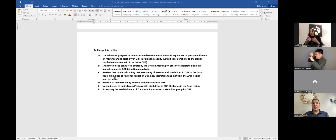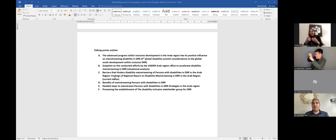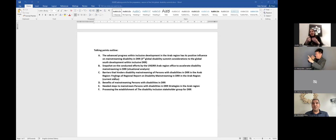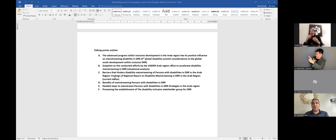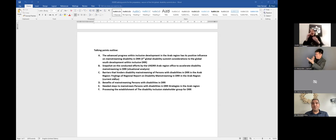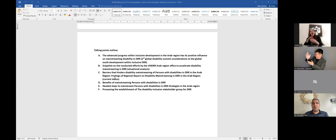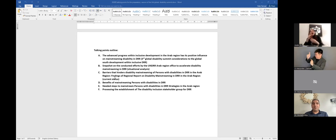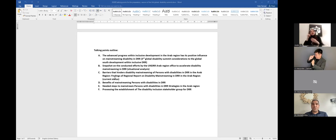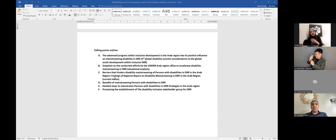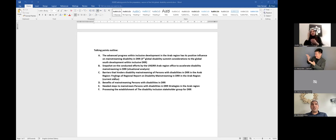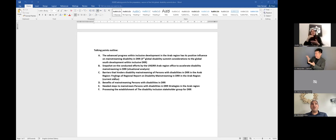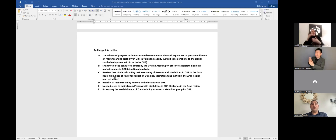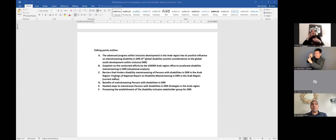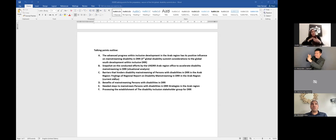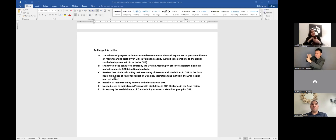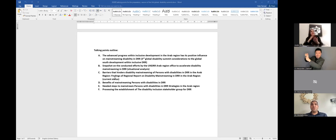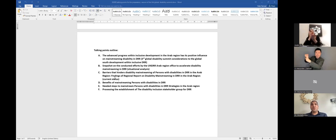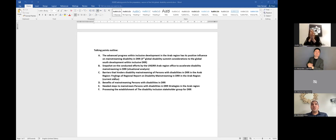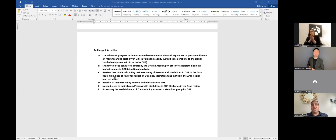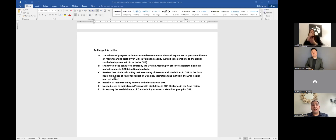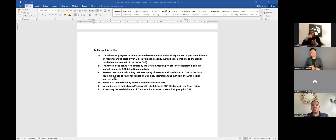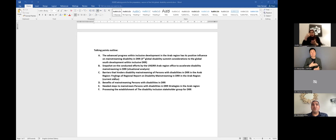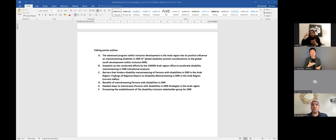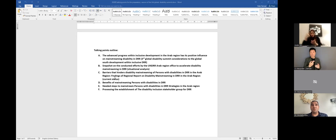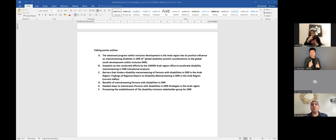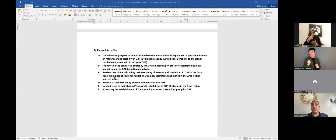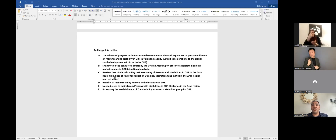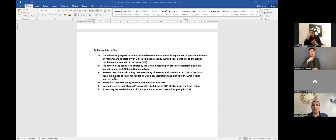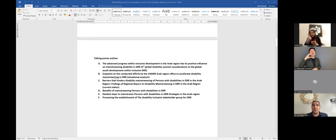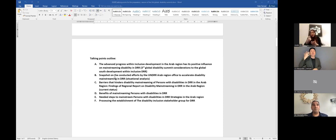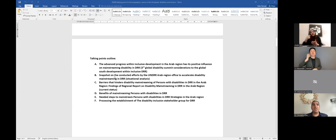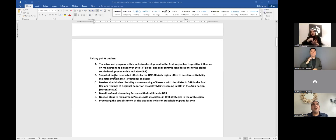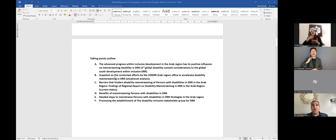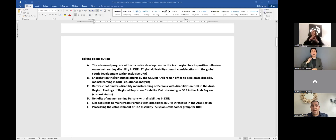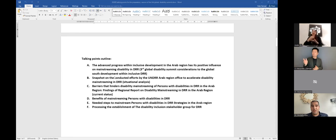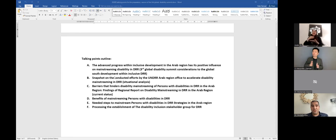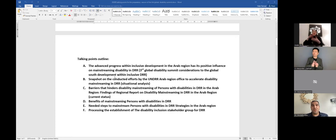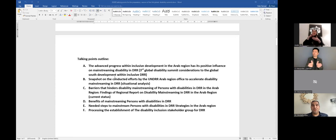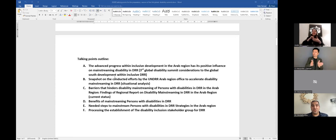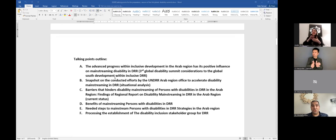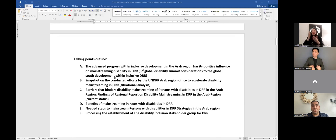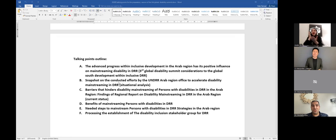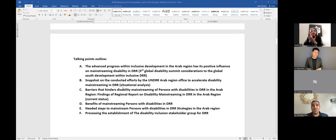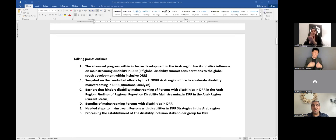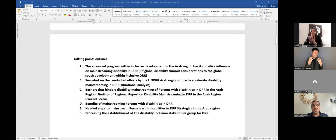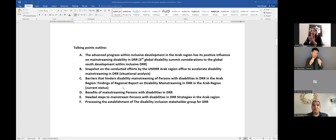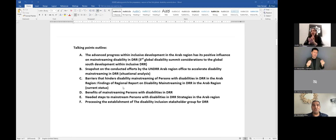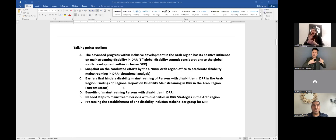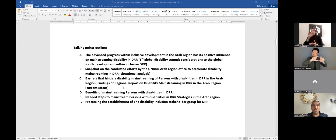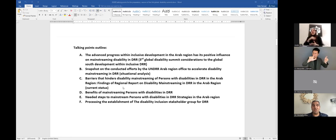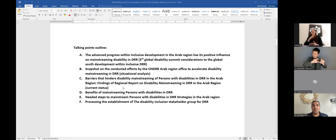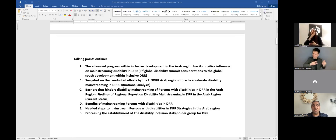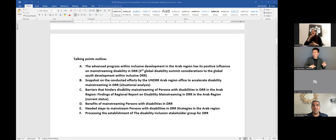taking the line from Greta, who mentioned that lots of cooperation and integration is